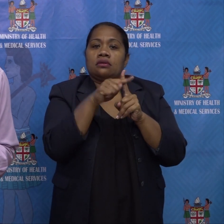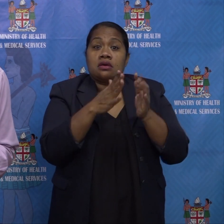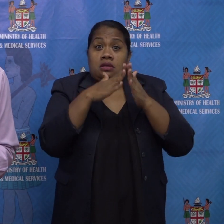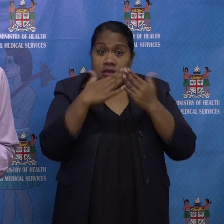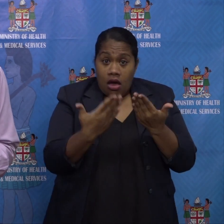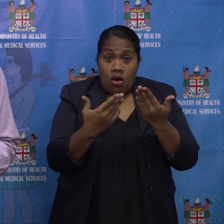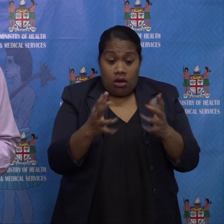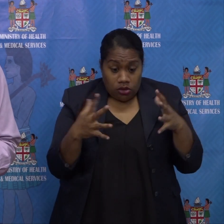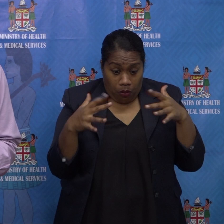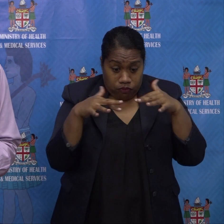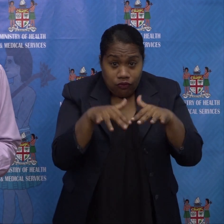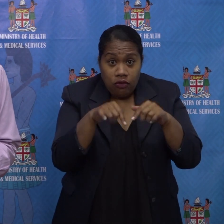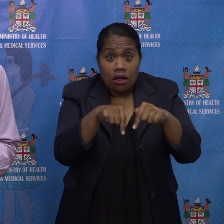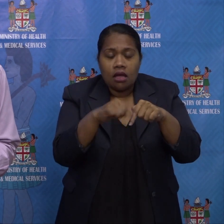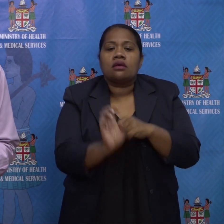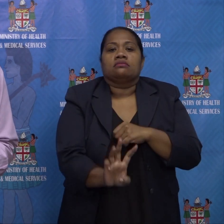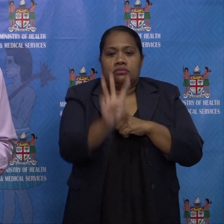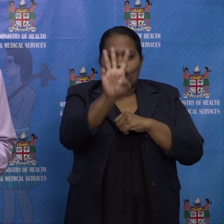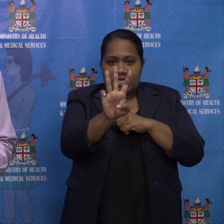cases. It